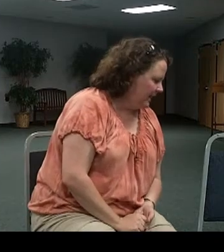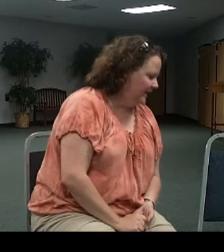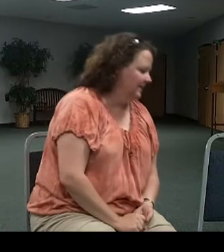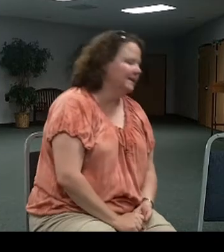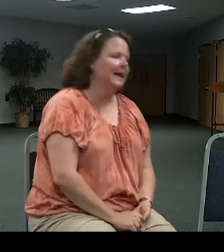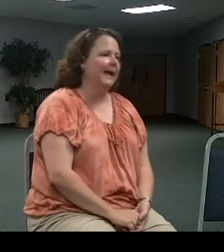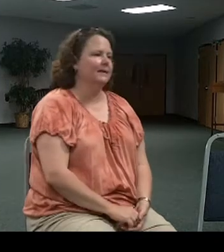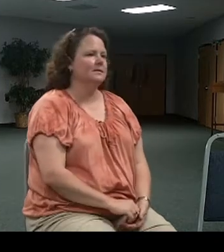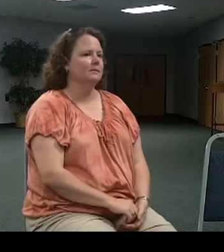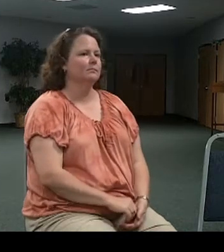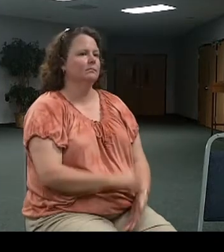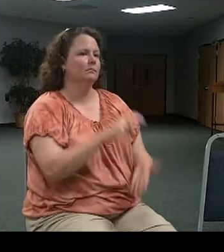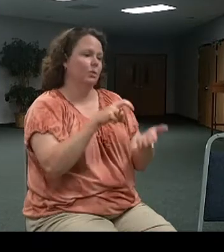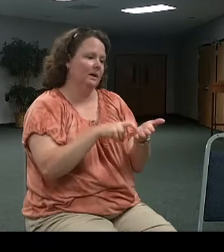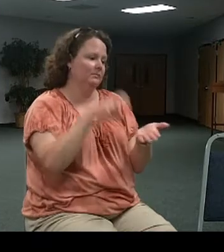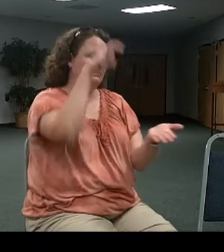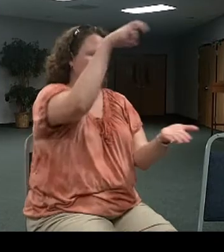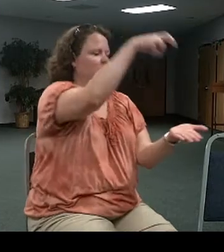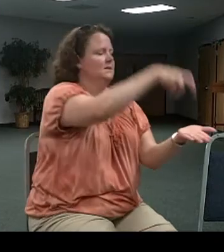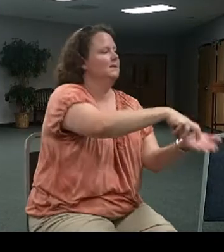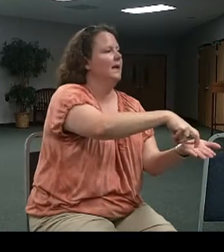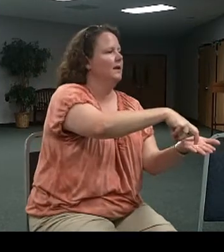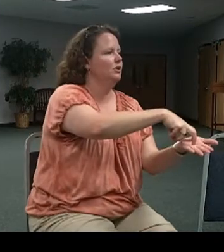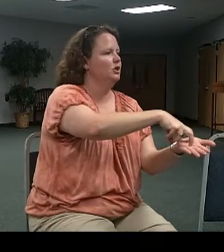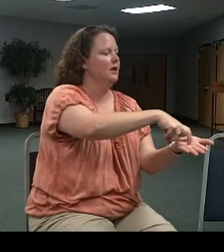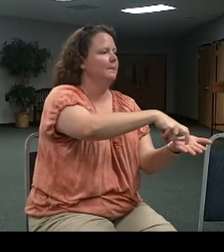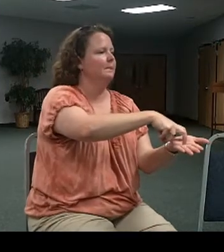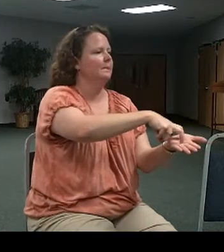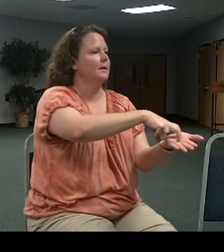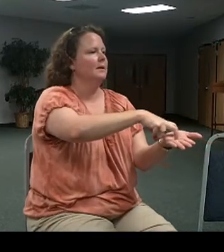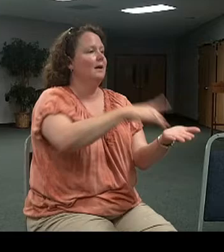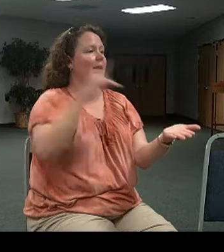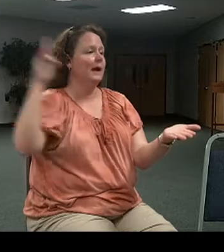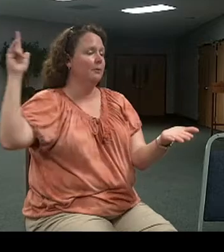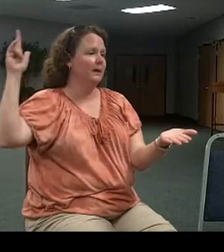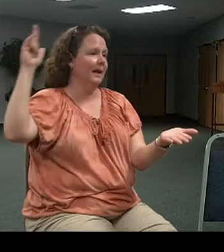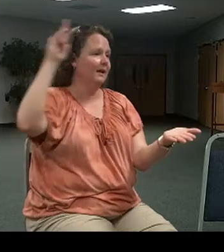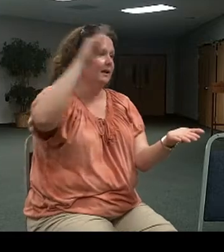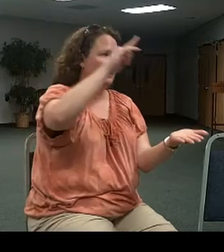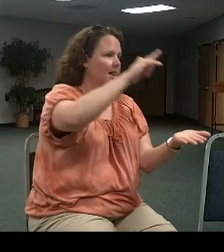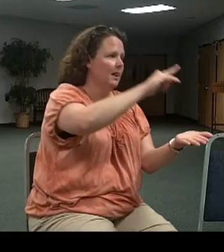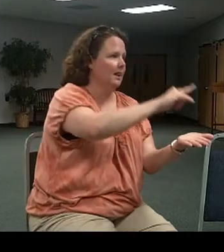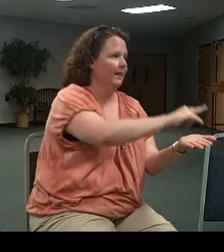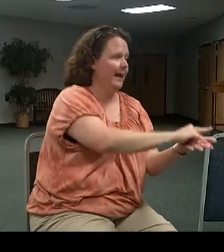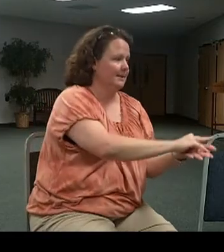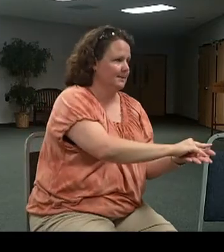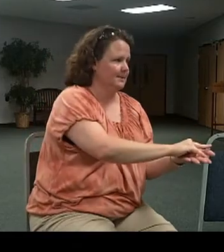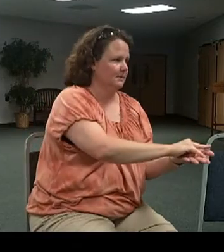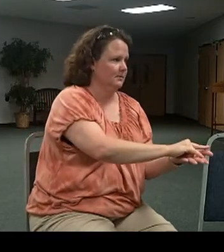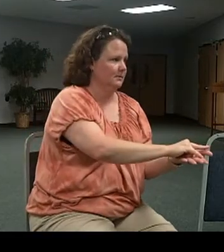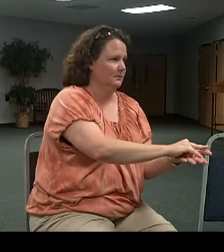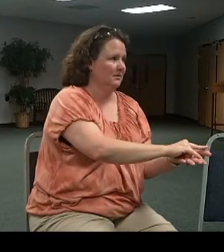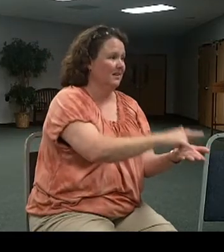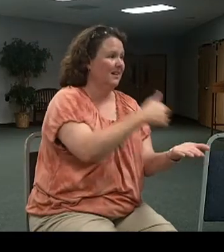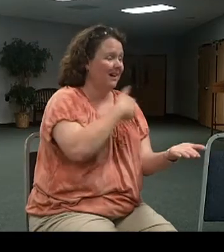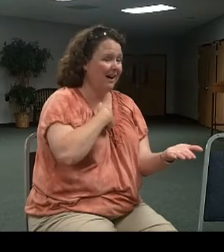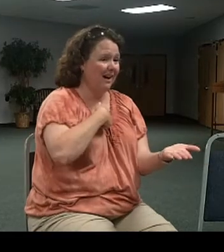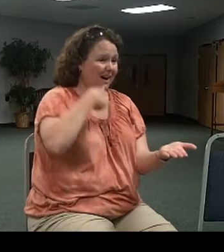Fly. Land. Well, it's to land when you jump. An airplane lands.